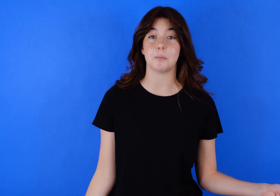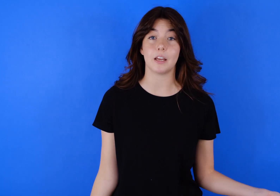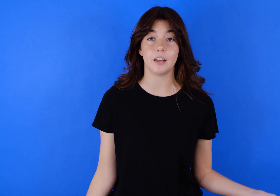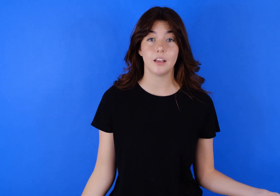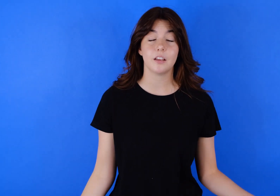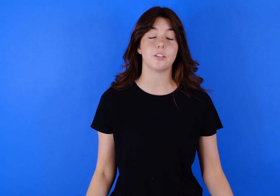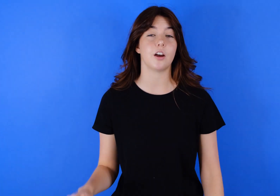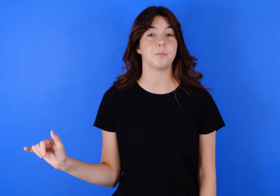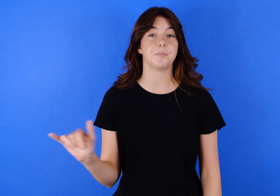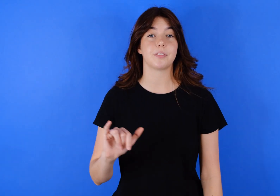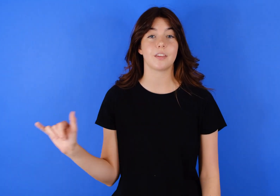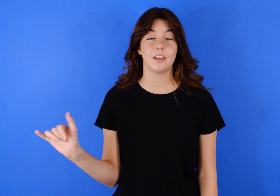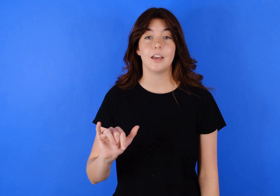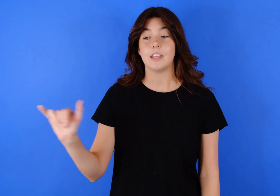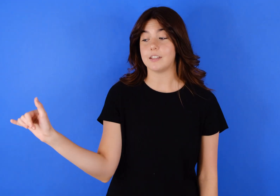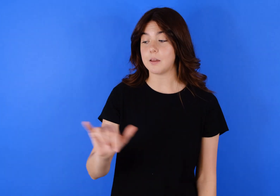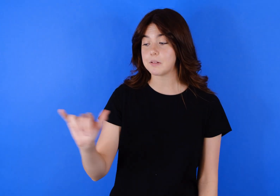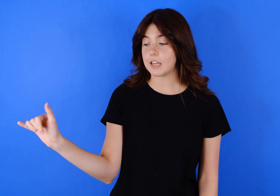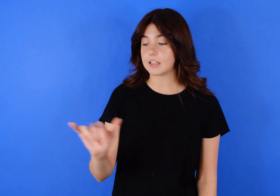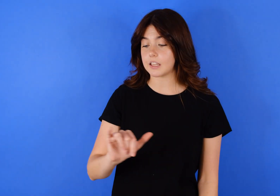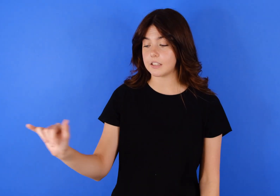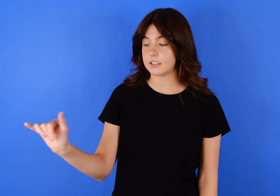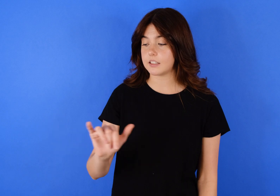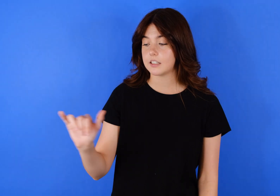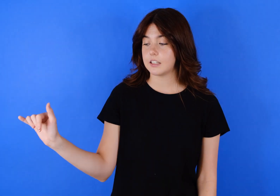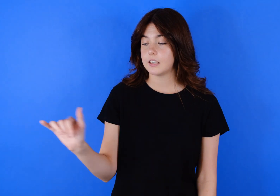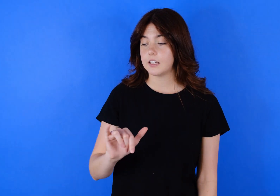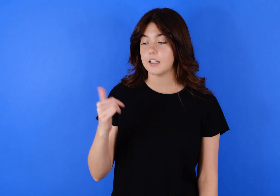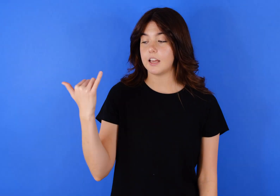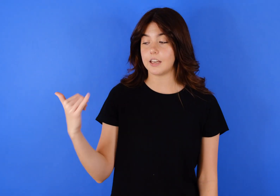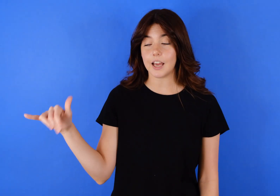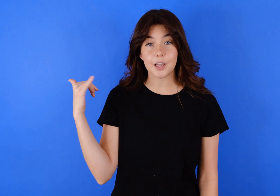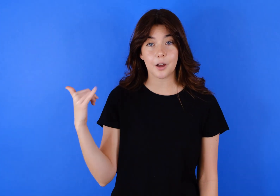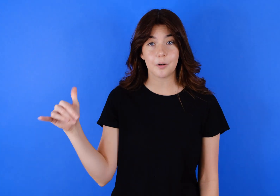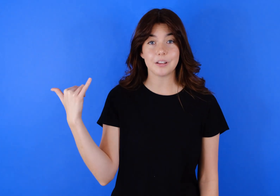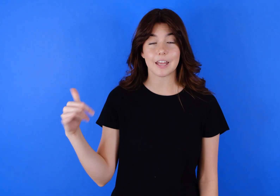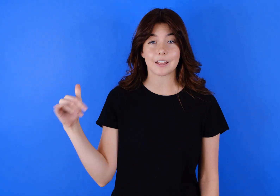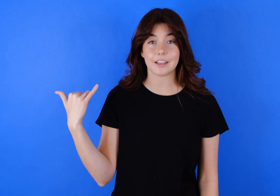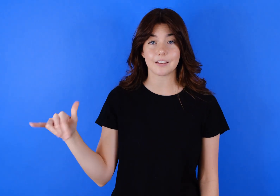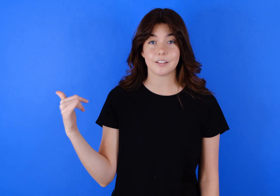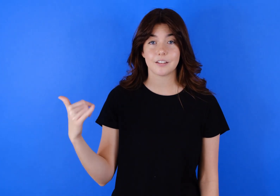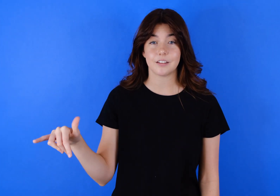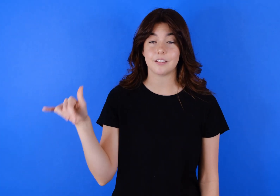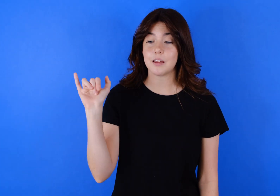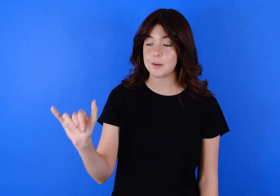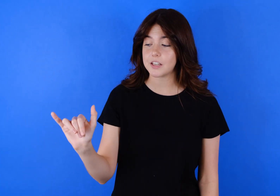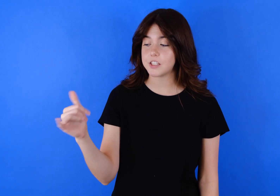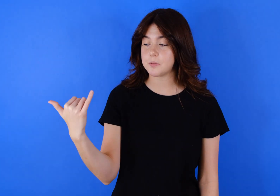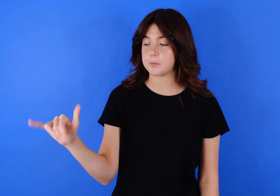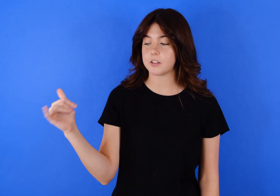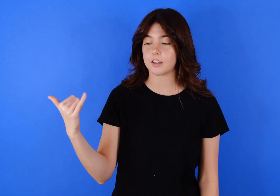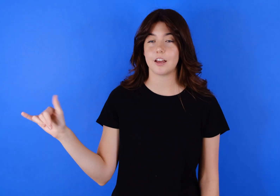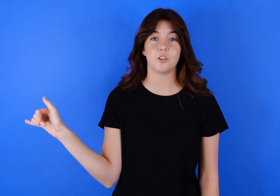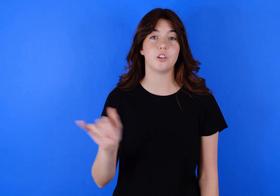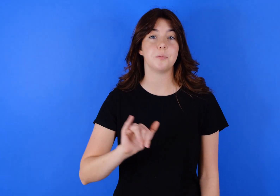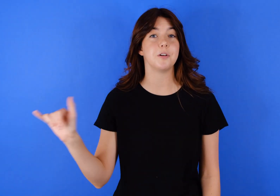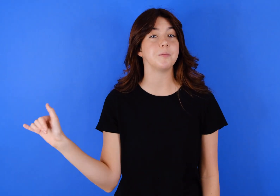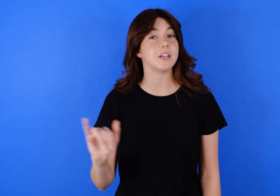mean. So same is like this, and yellow is like this. It's the same hand shape, we're just kind of doing the movement